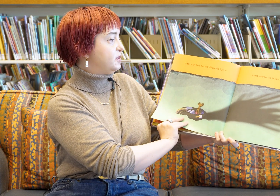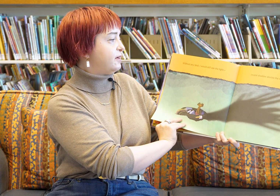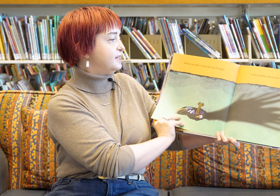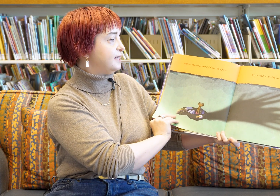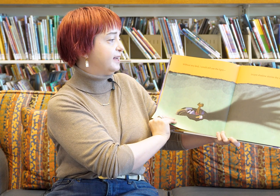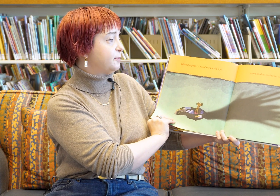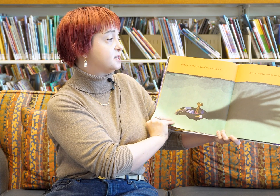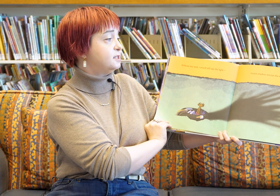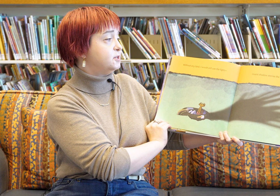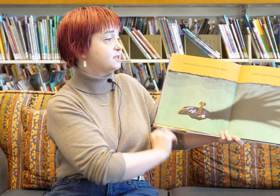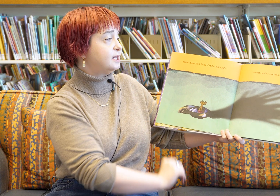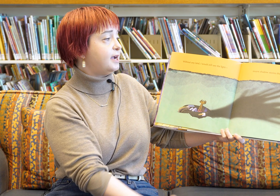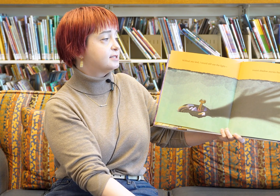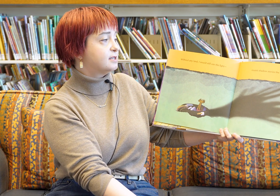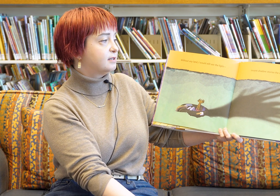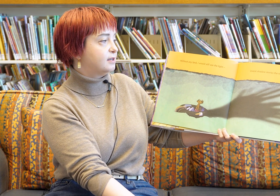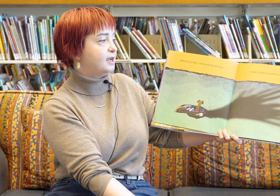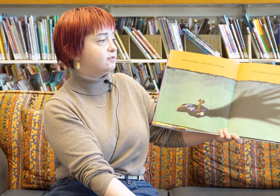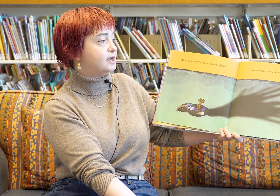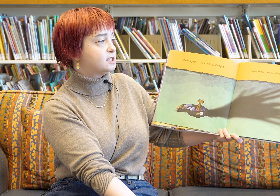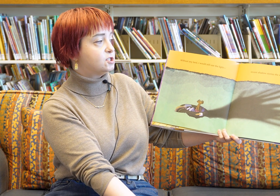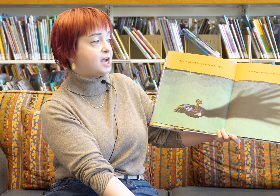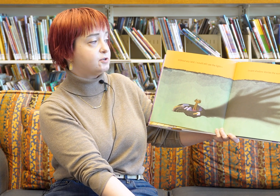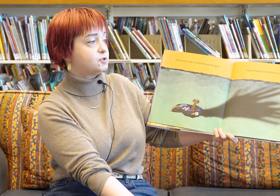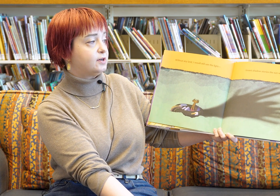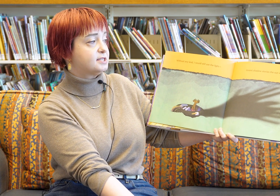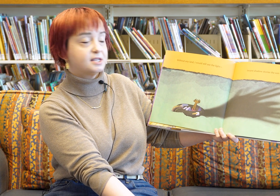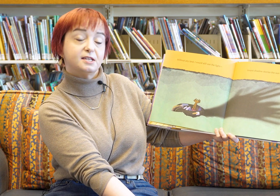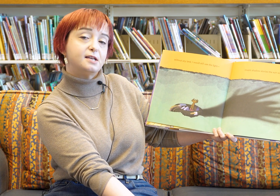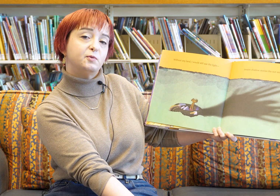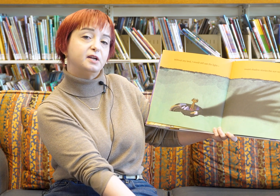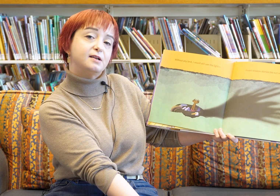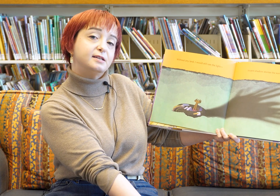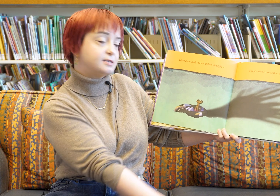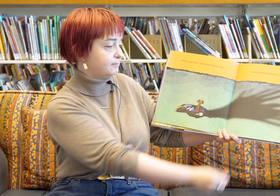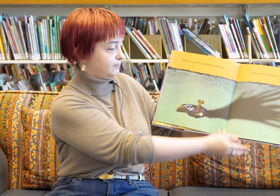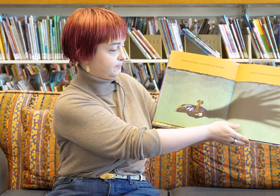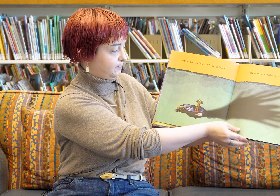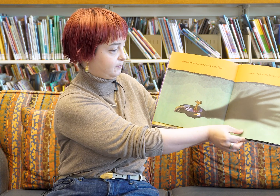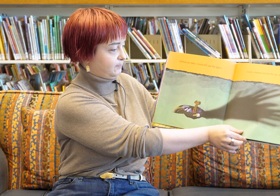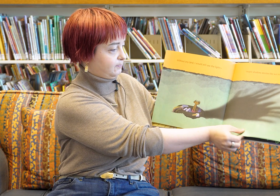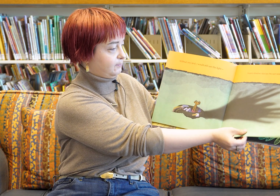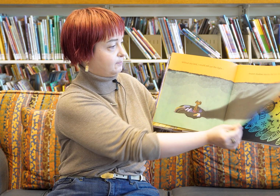Without any land, I would still use the light, invent shadow stories the sun would ignite.